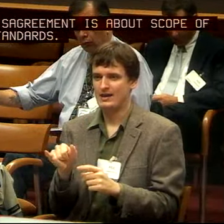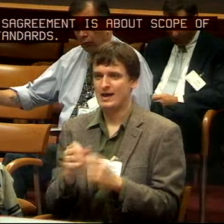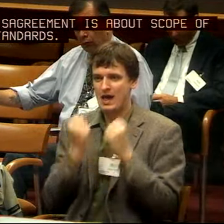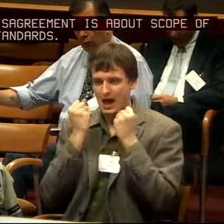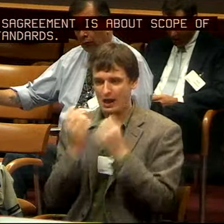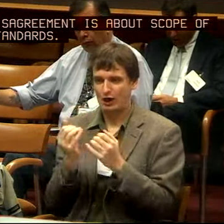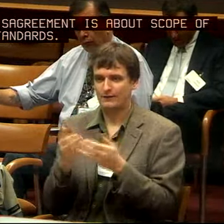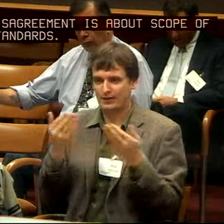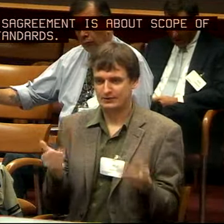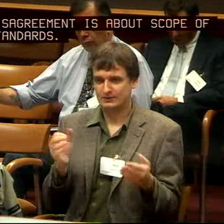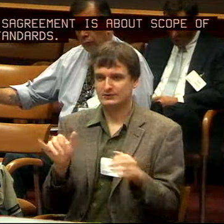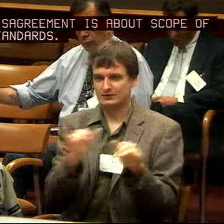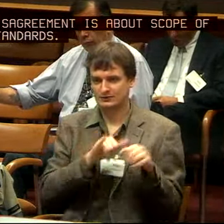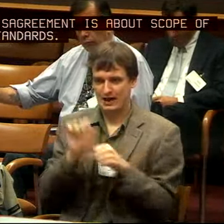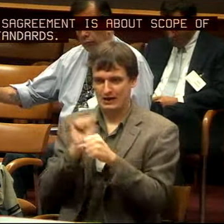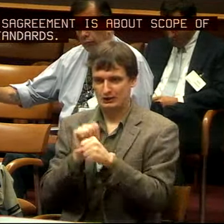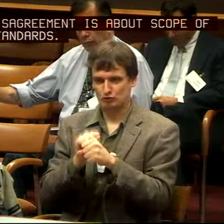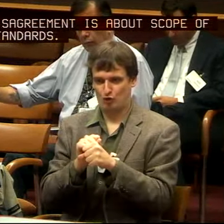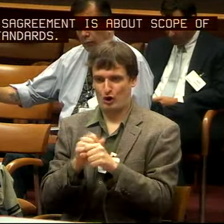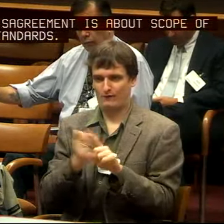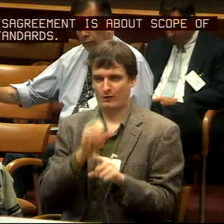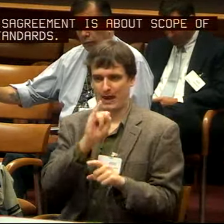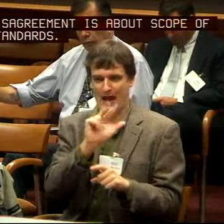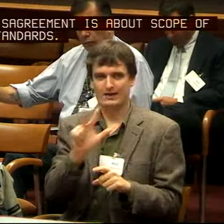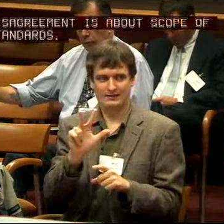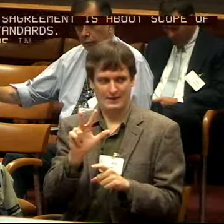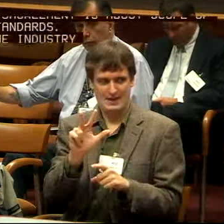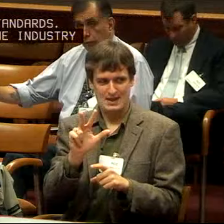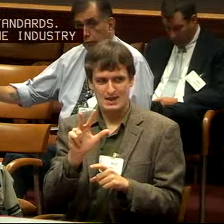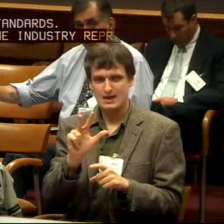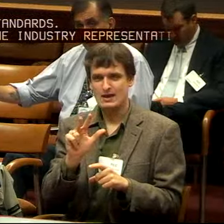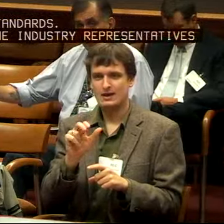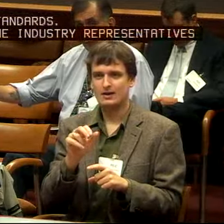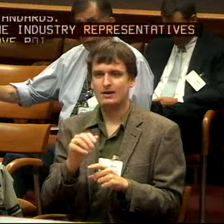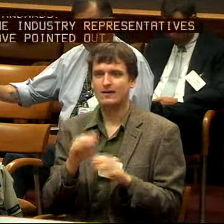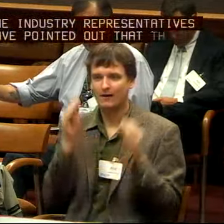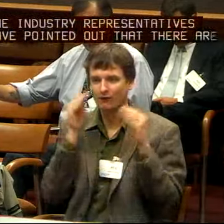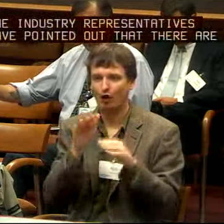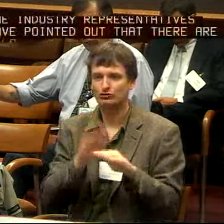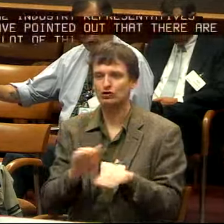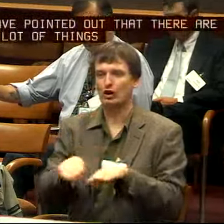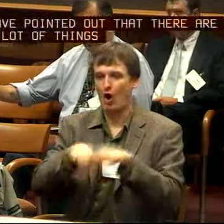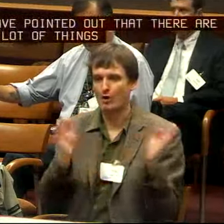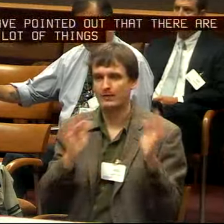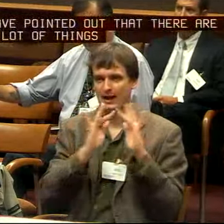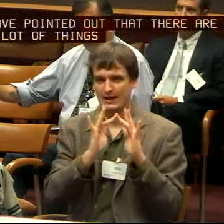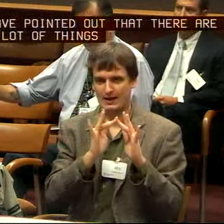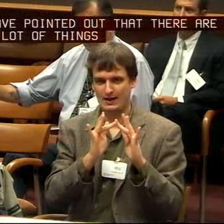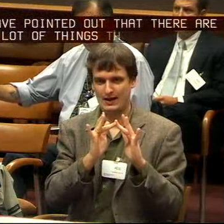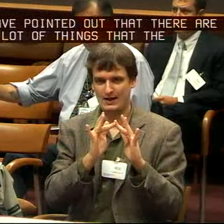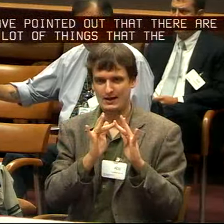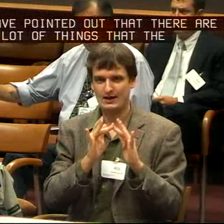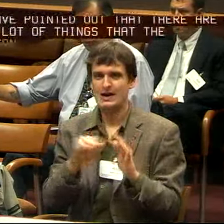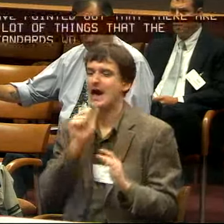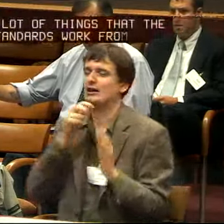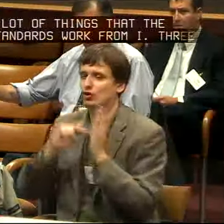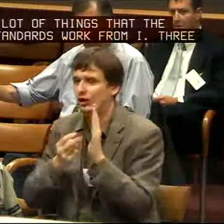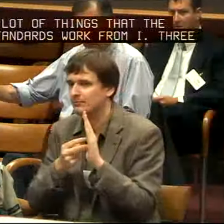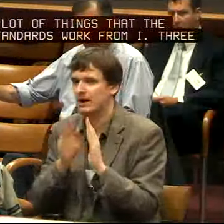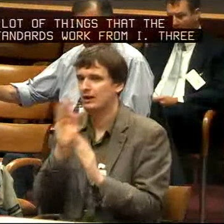out that there are a lot of things that the standards work from I3, focusing on open